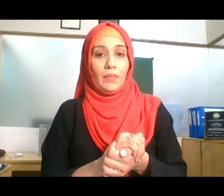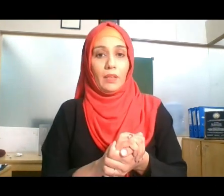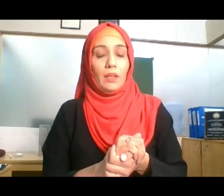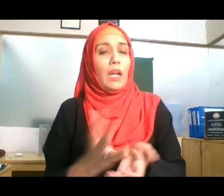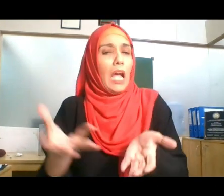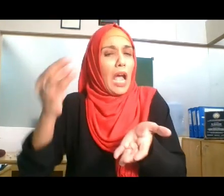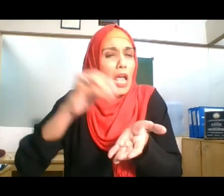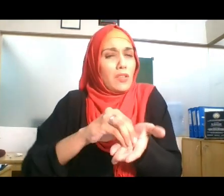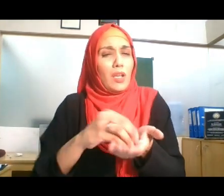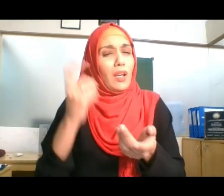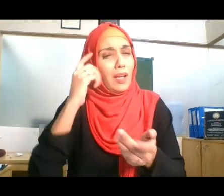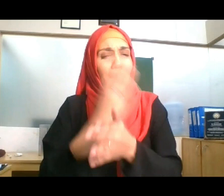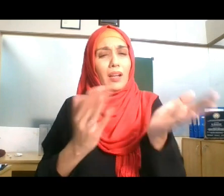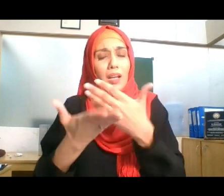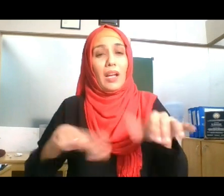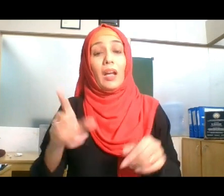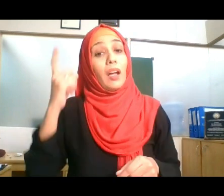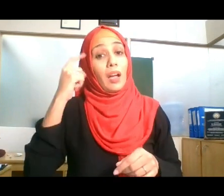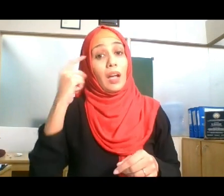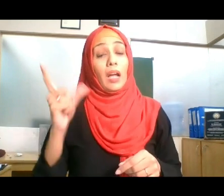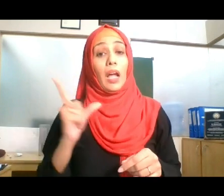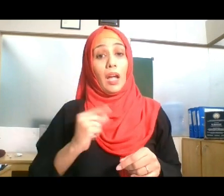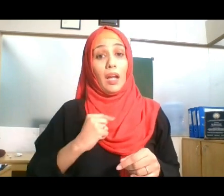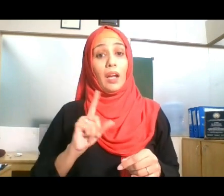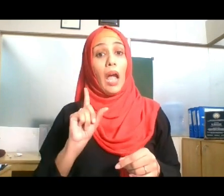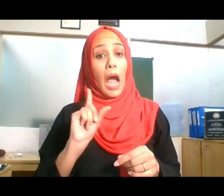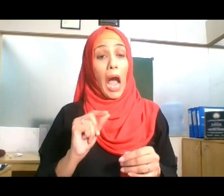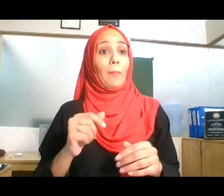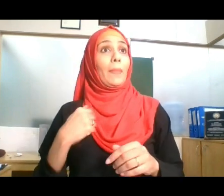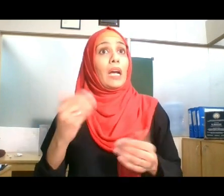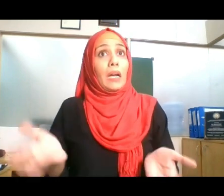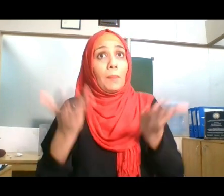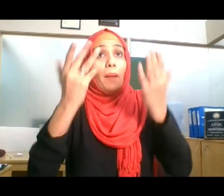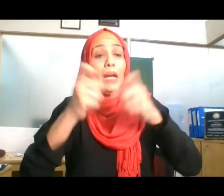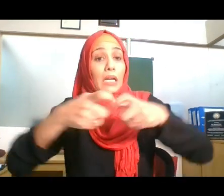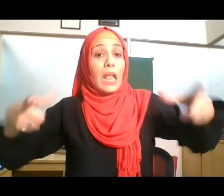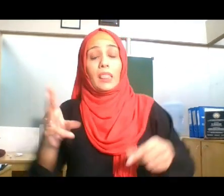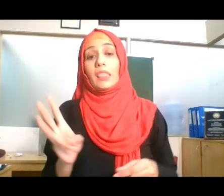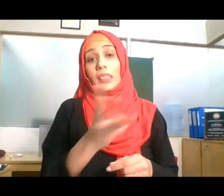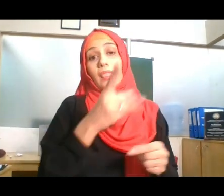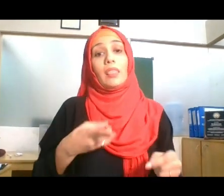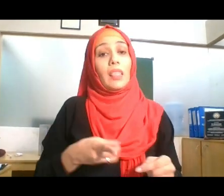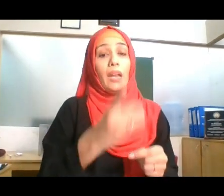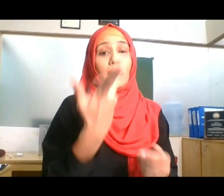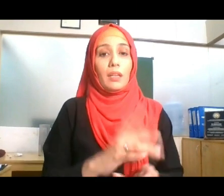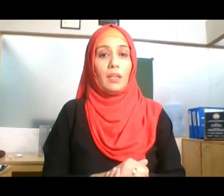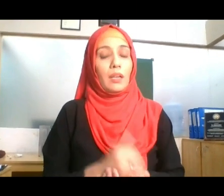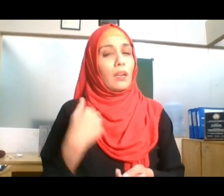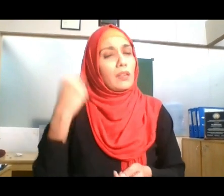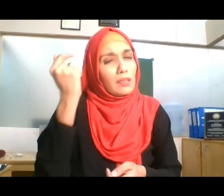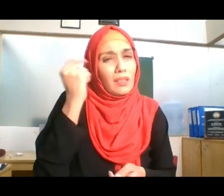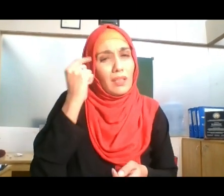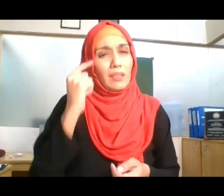only come when those pathways to access are created and fostered. When you consider any career, whether